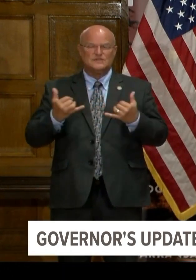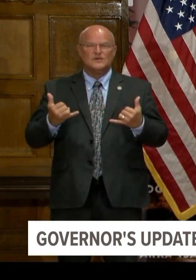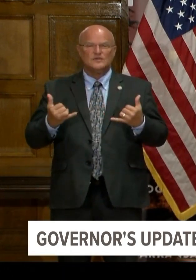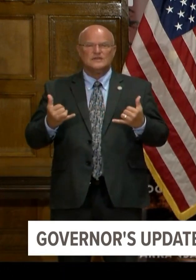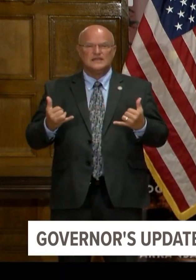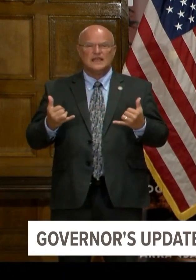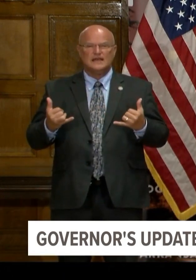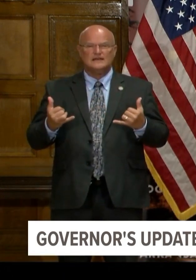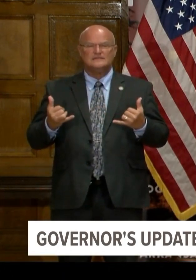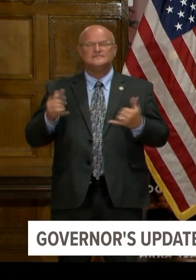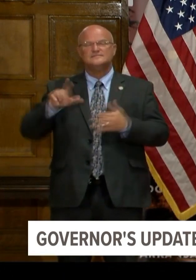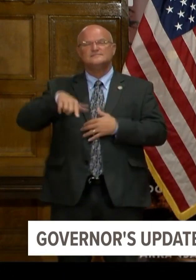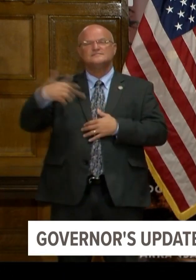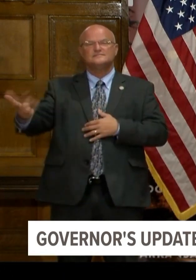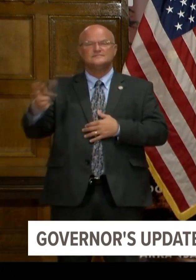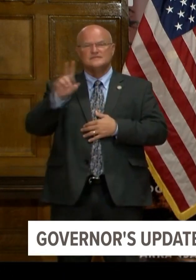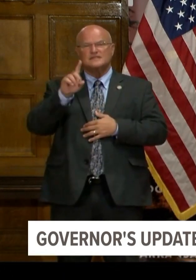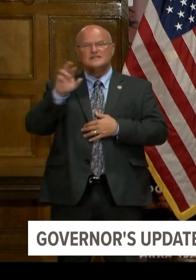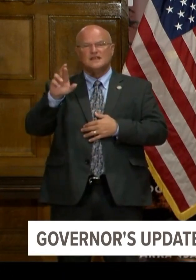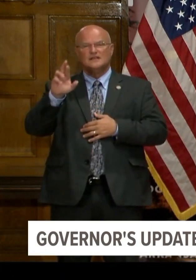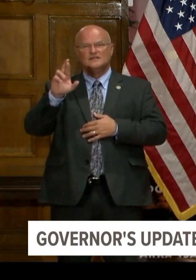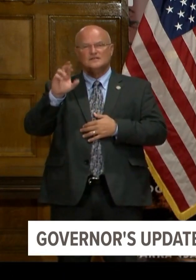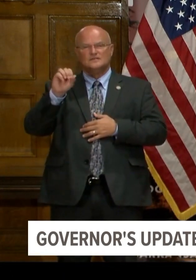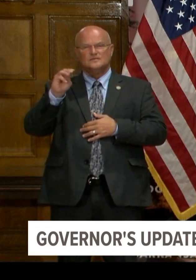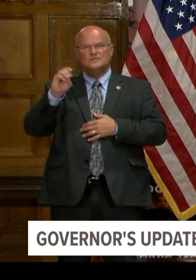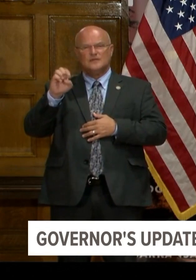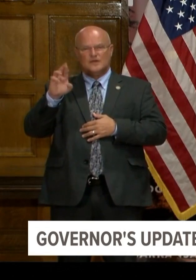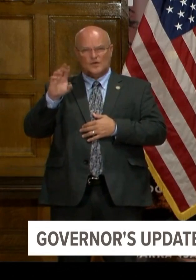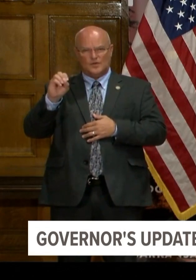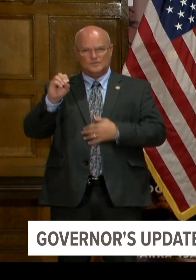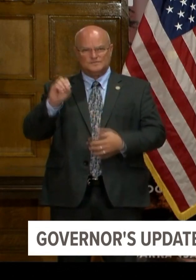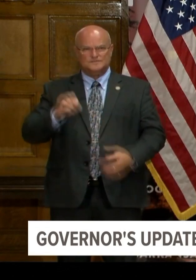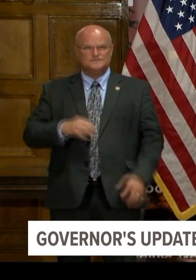that, Dr. Romero.